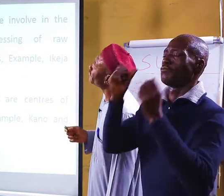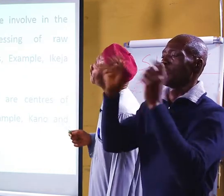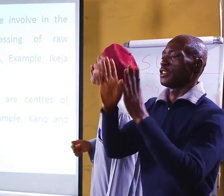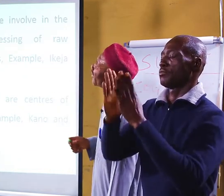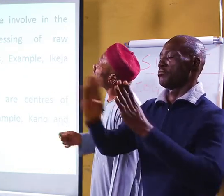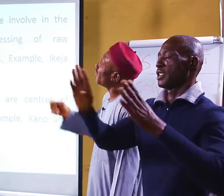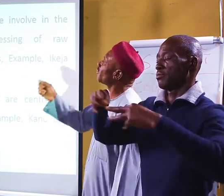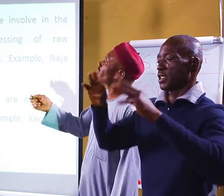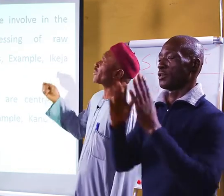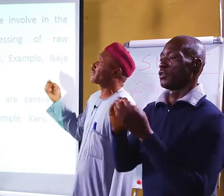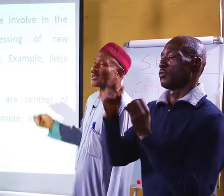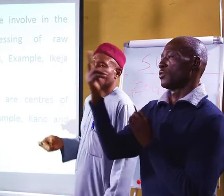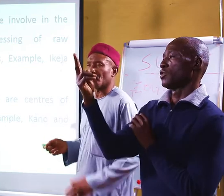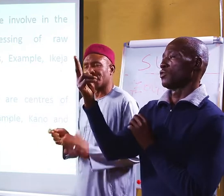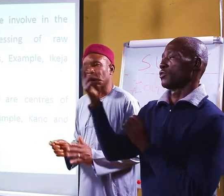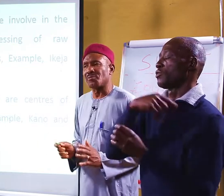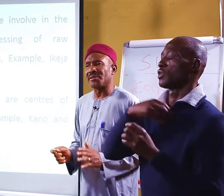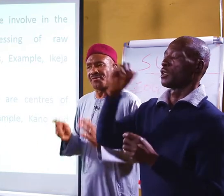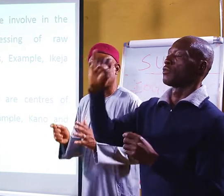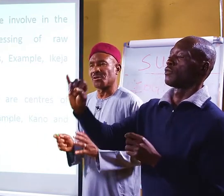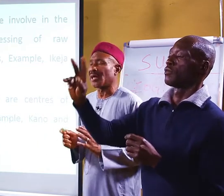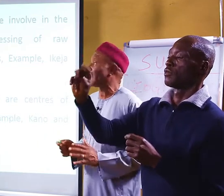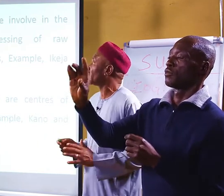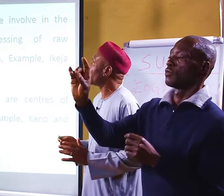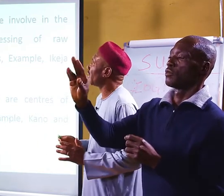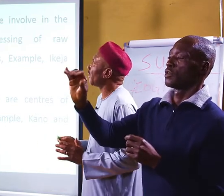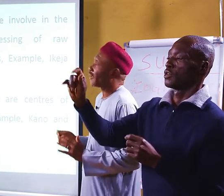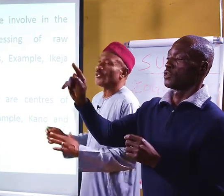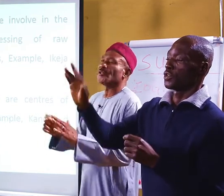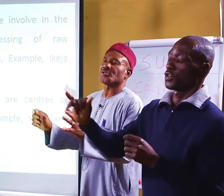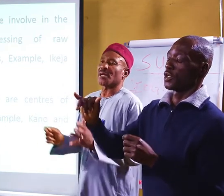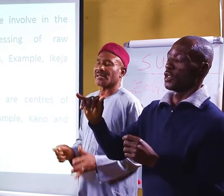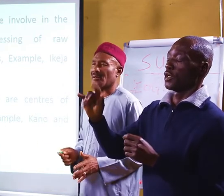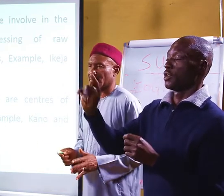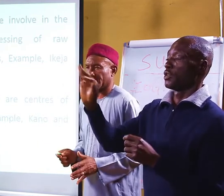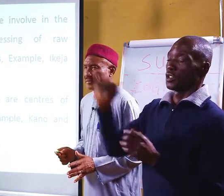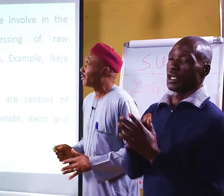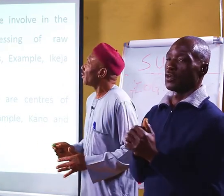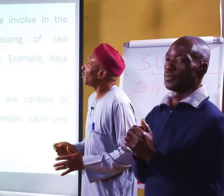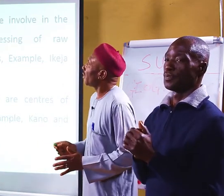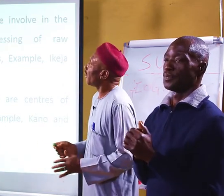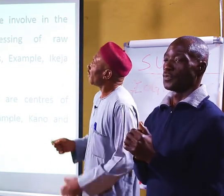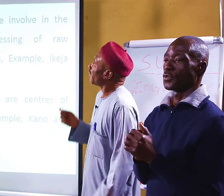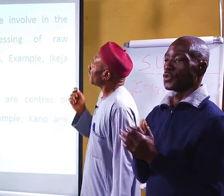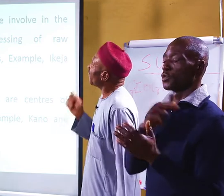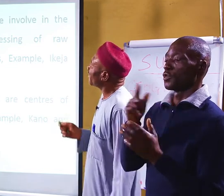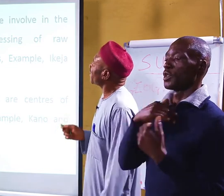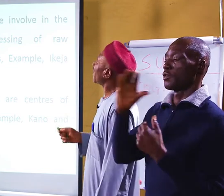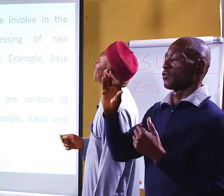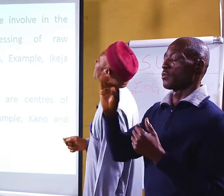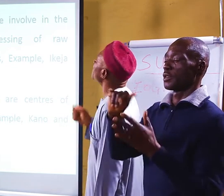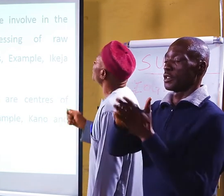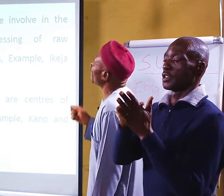2, industrial towns. Some settlements function as industrial towns.